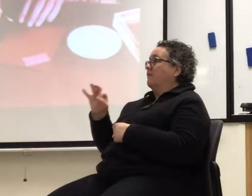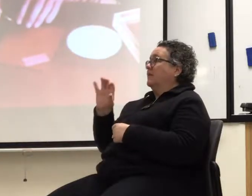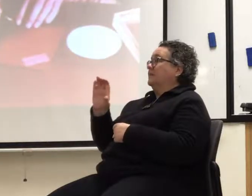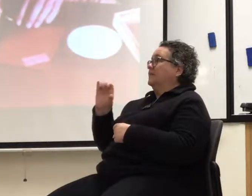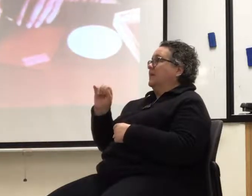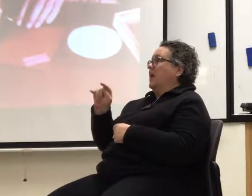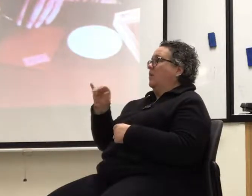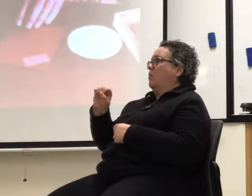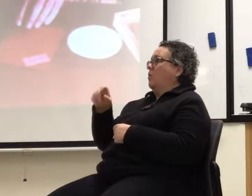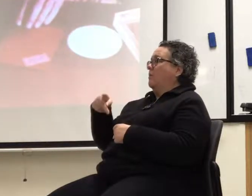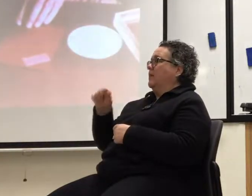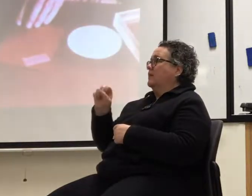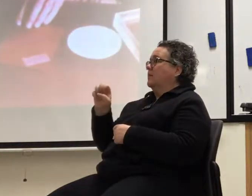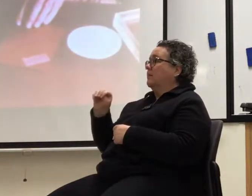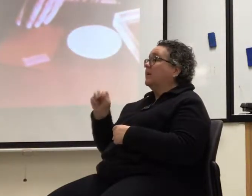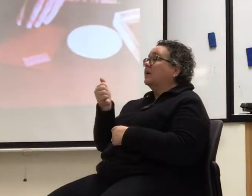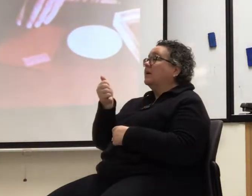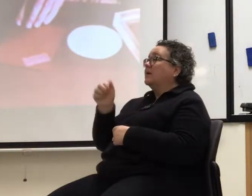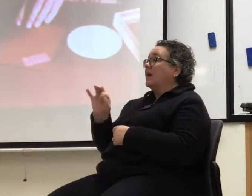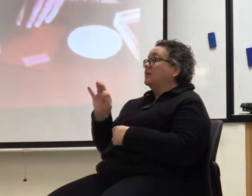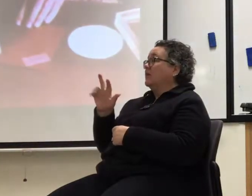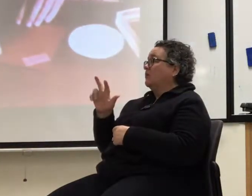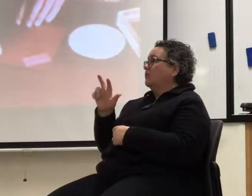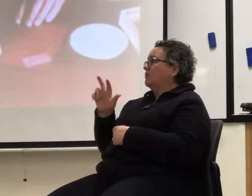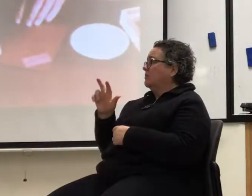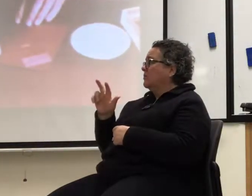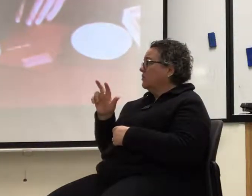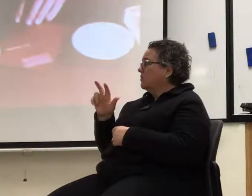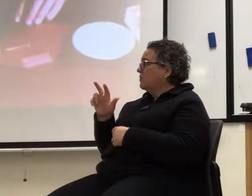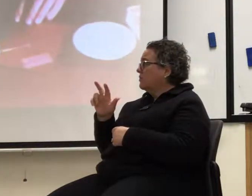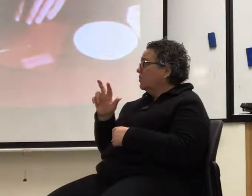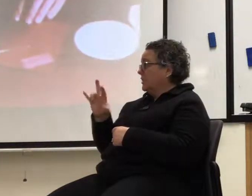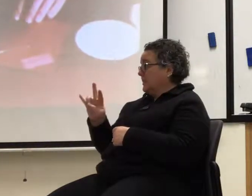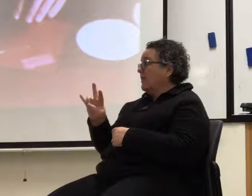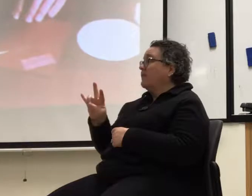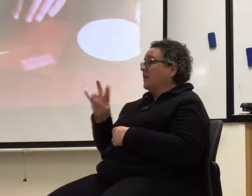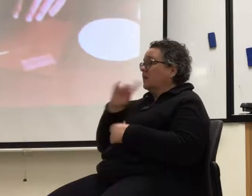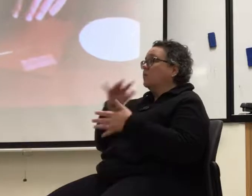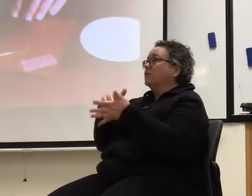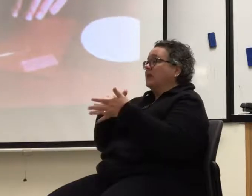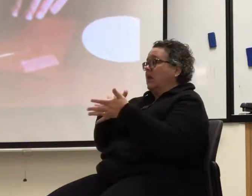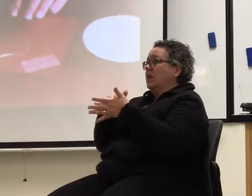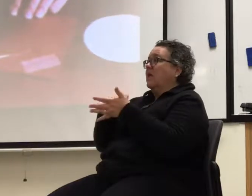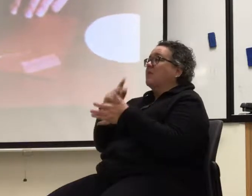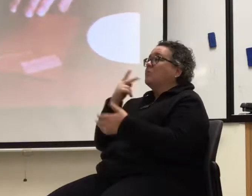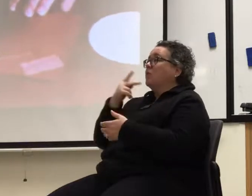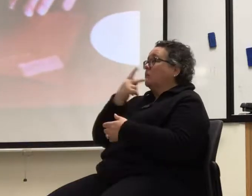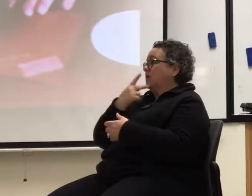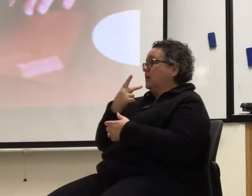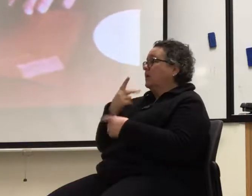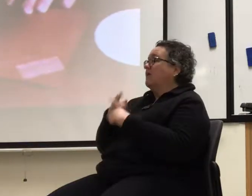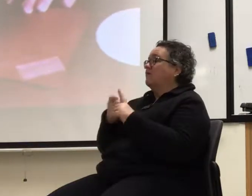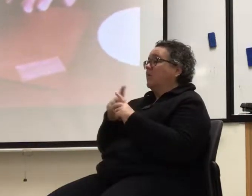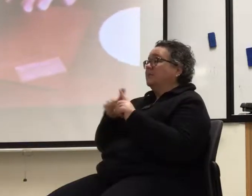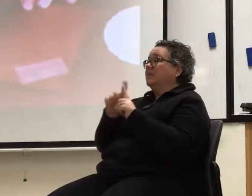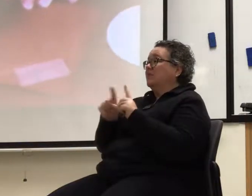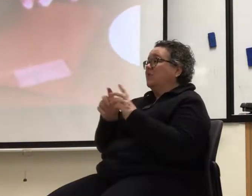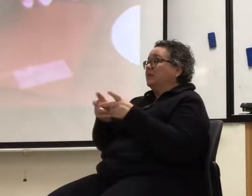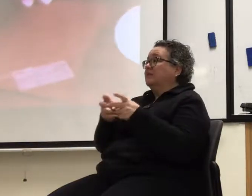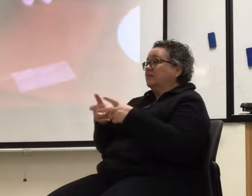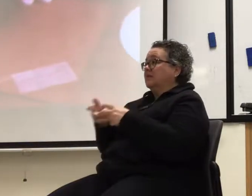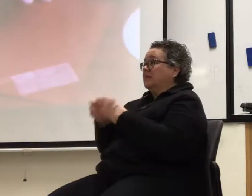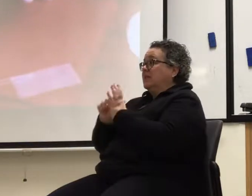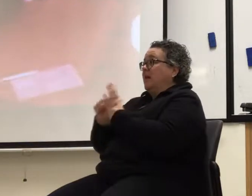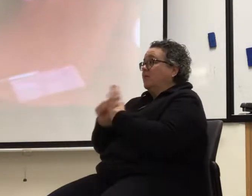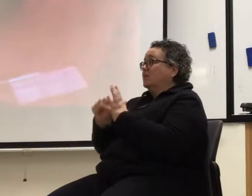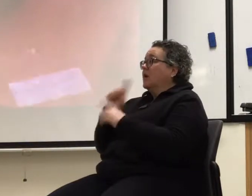In 1937, Baer, Schmidt and Young, working at Woods Hole, studied the protein constituents from samples which they obtained